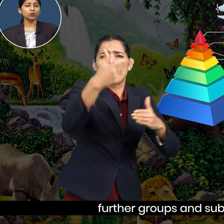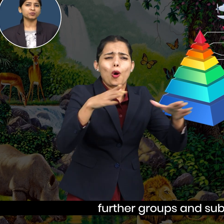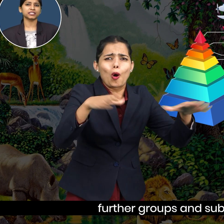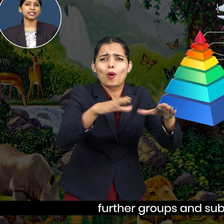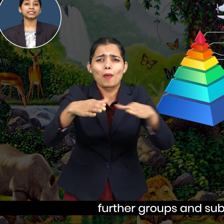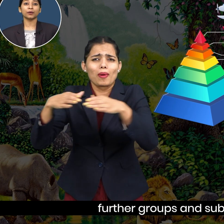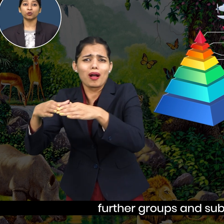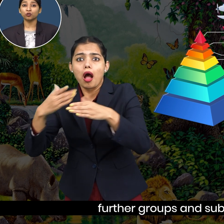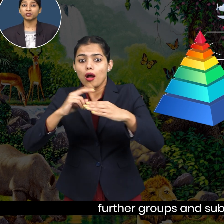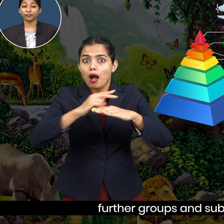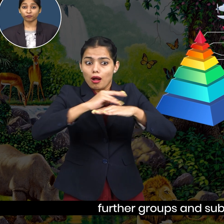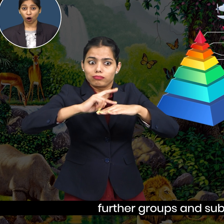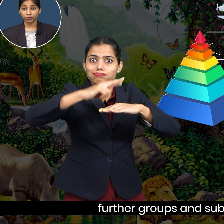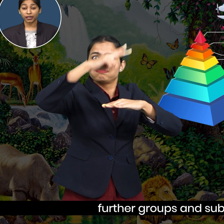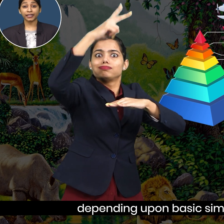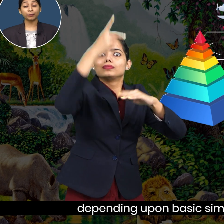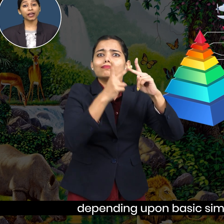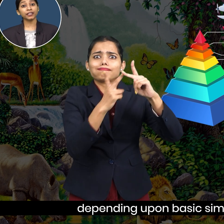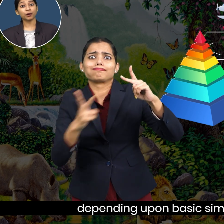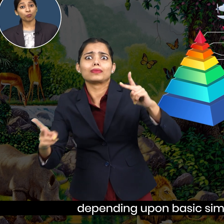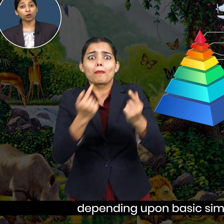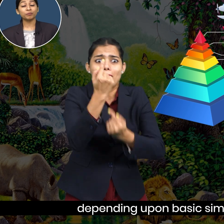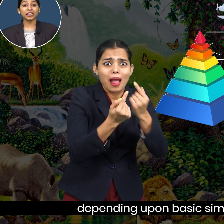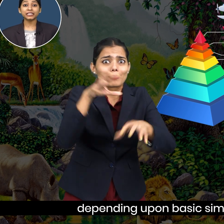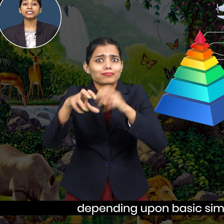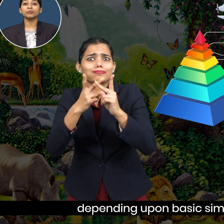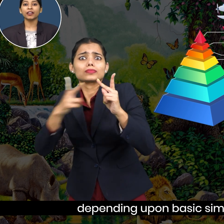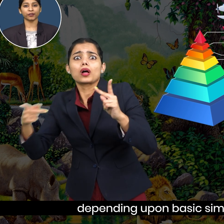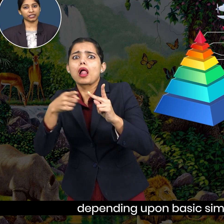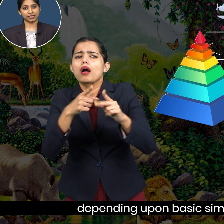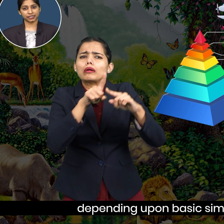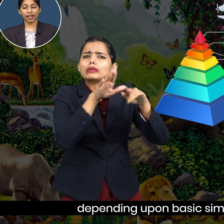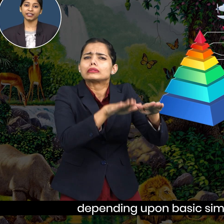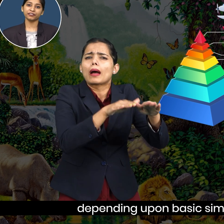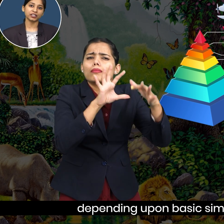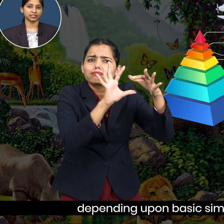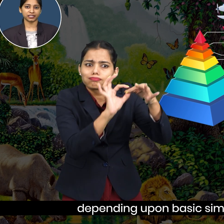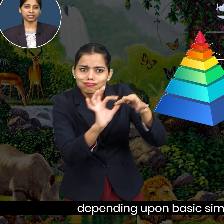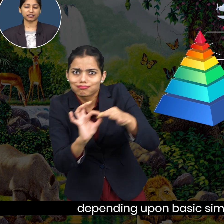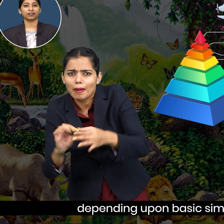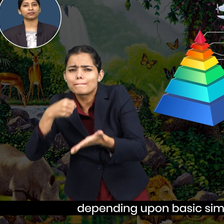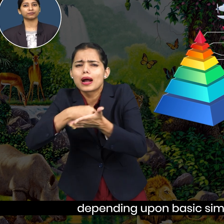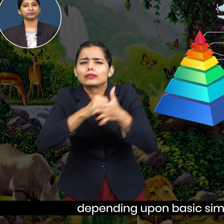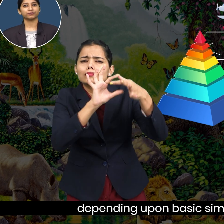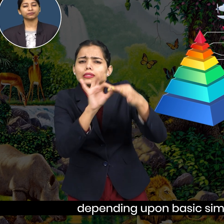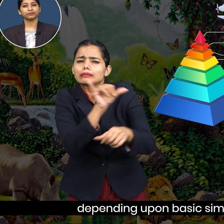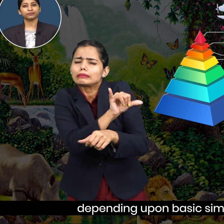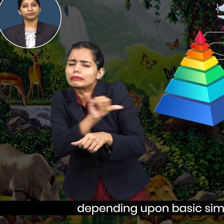Further groups and subgroups are formed depending upon basic similarities and differences.